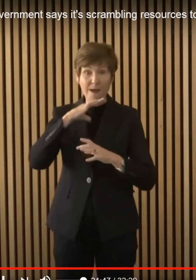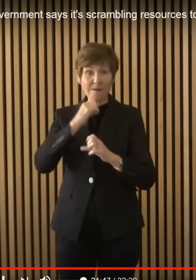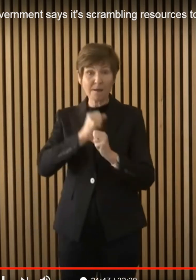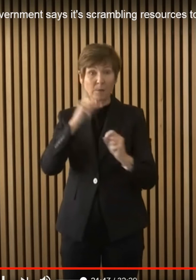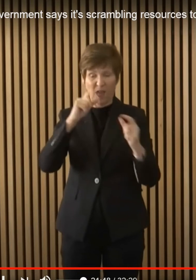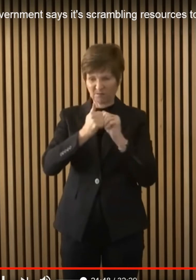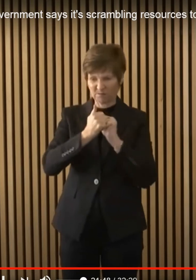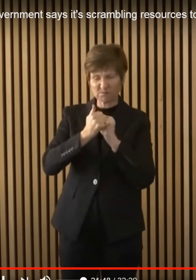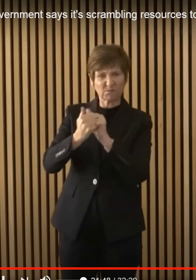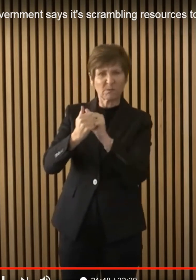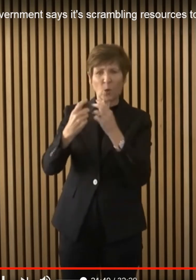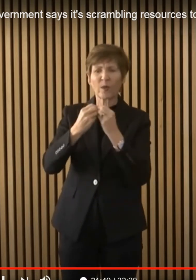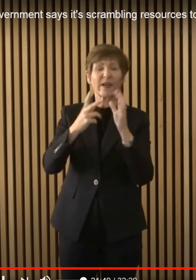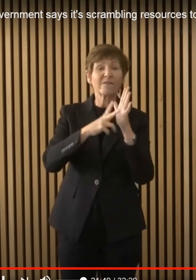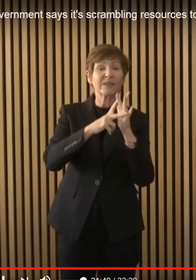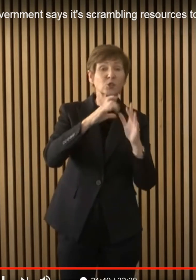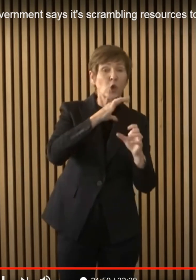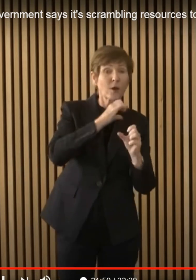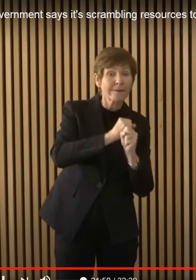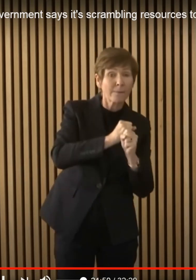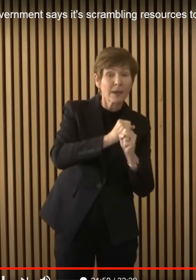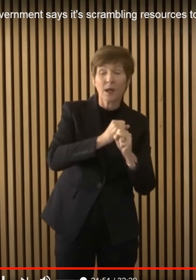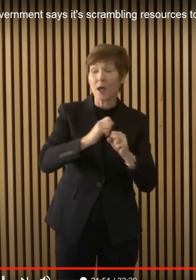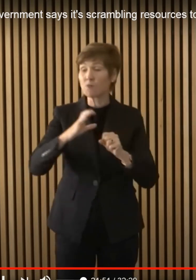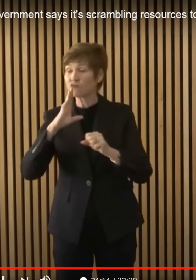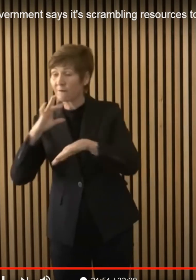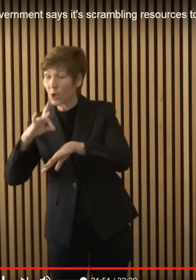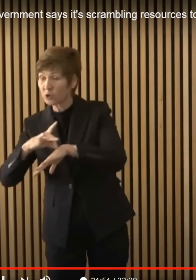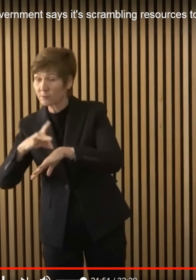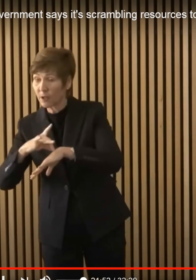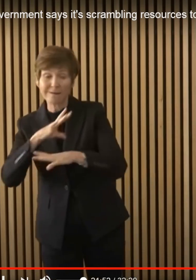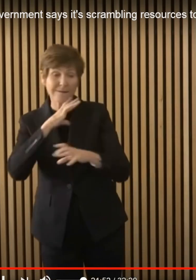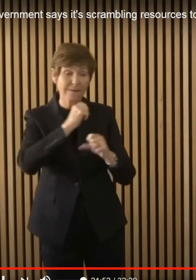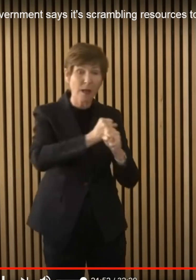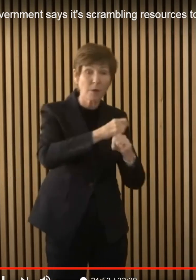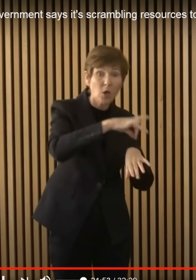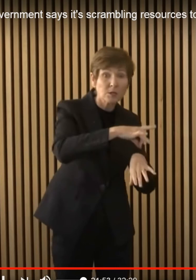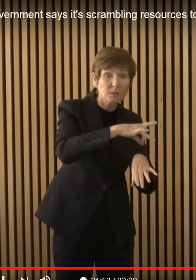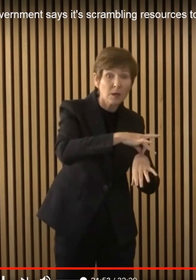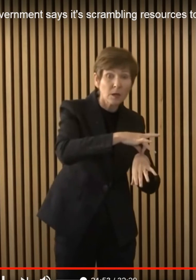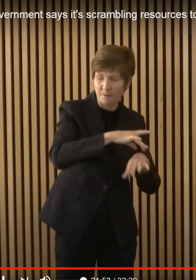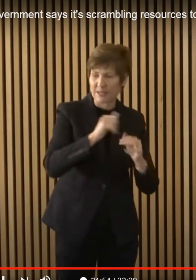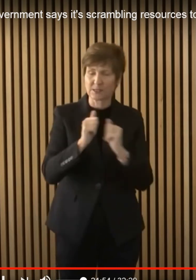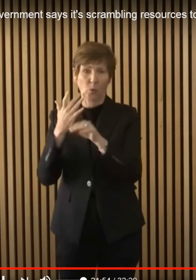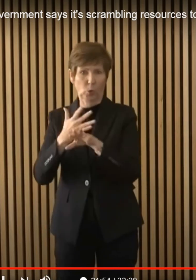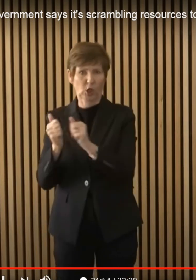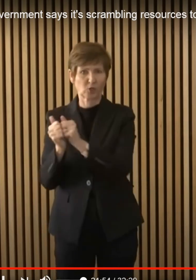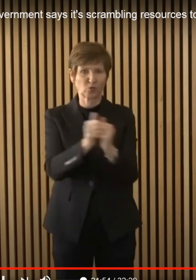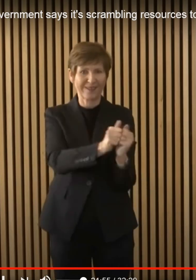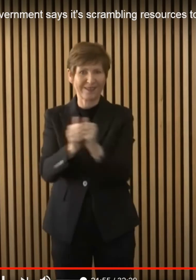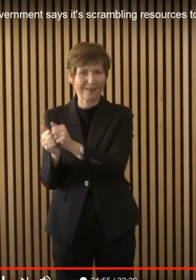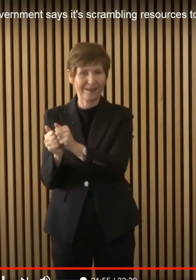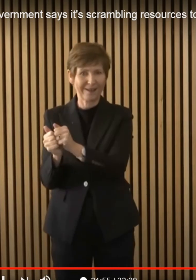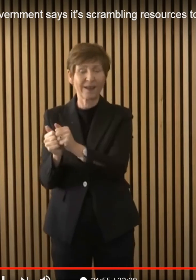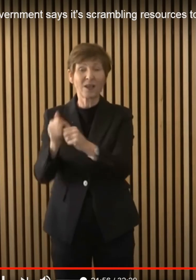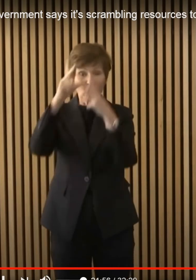the hospitals agreement with the private sector, was precisely because, as we said from the outset, that if there's widespread community